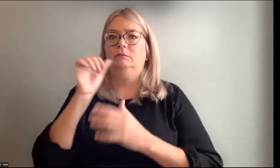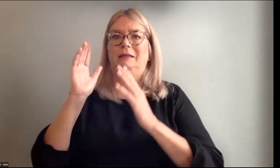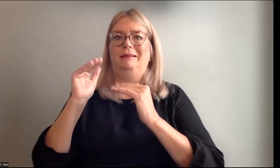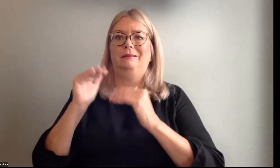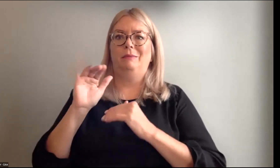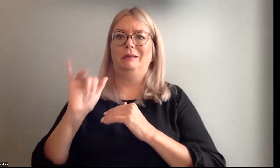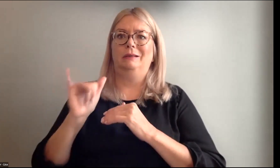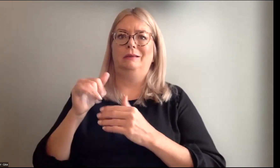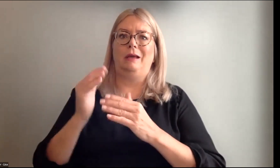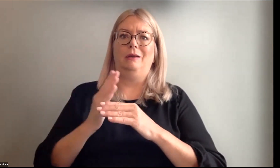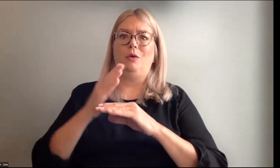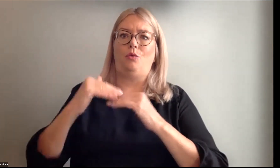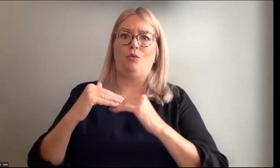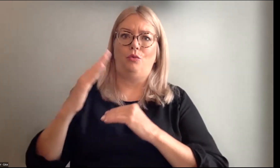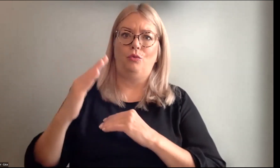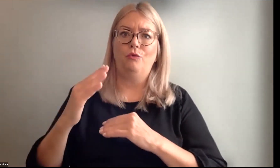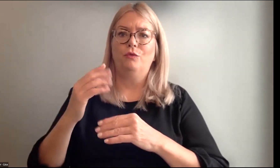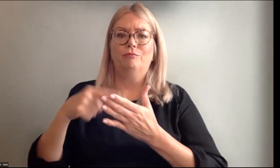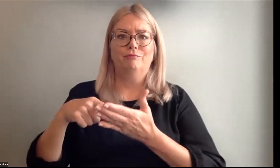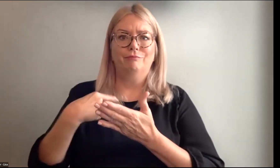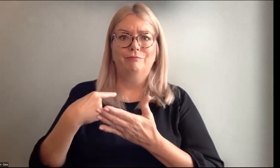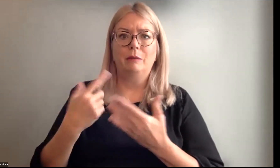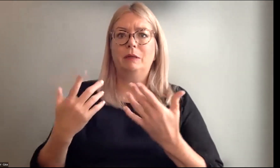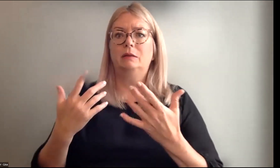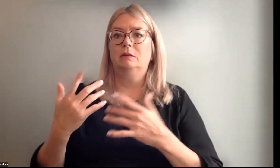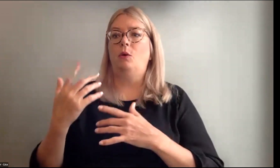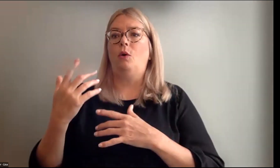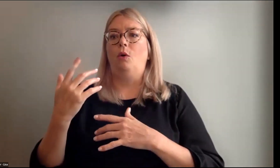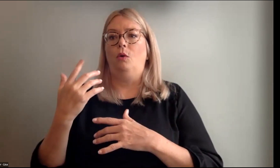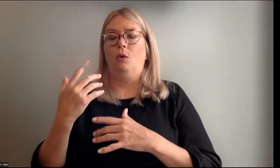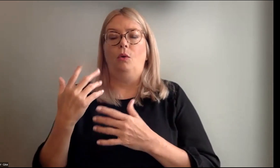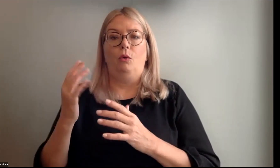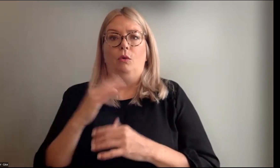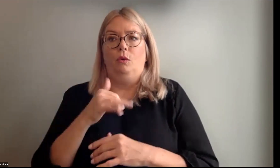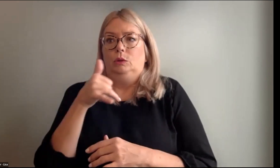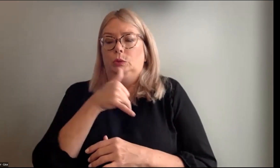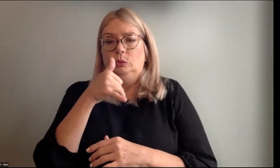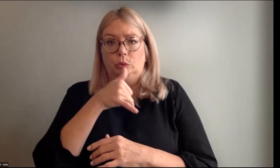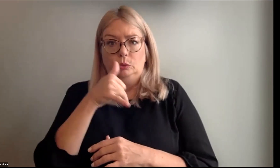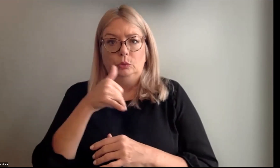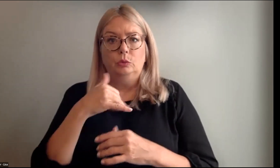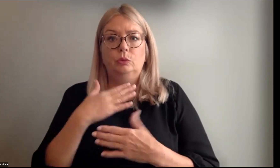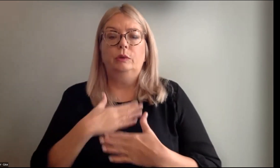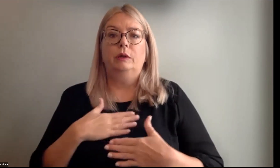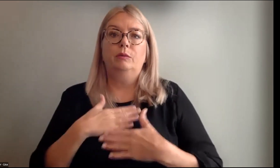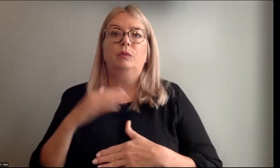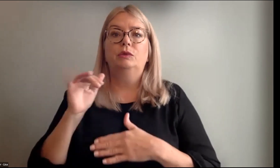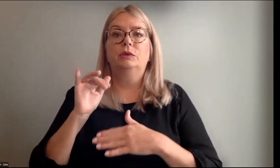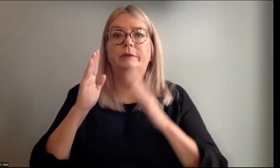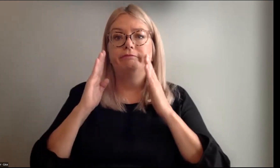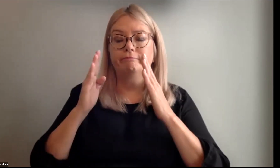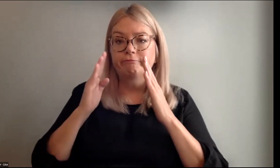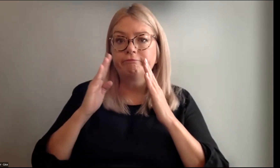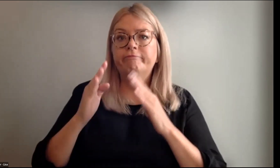have something that they didn't, an expense that they didn't know about, right? So I think really appreciate the tension of that work and how important it